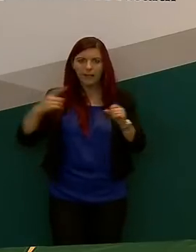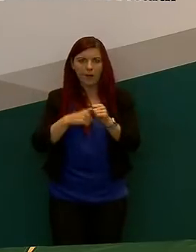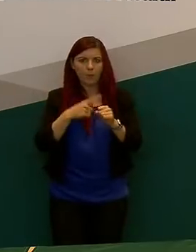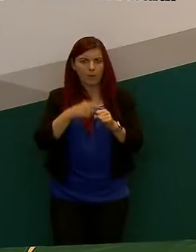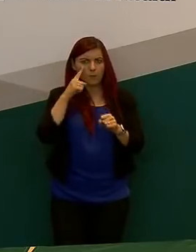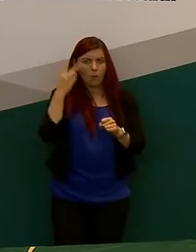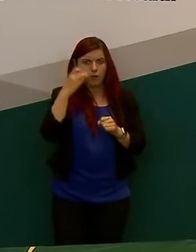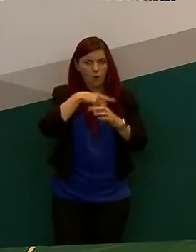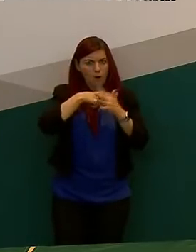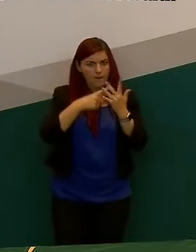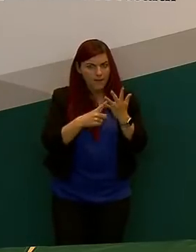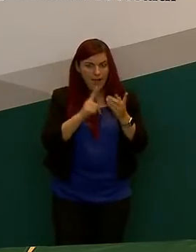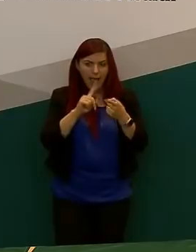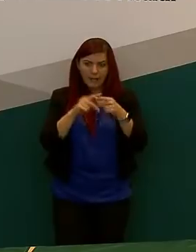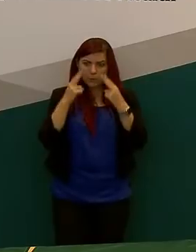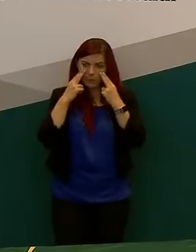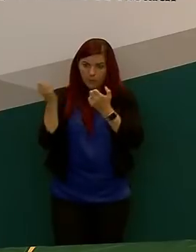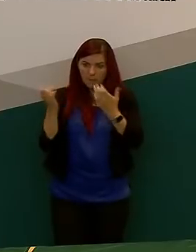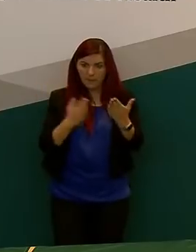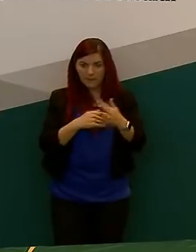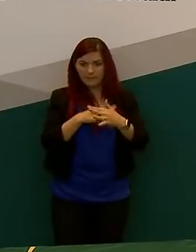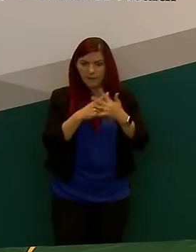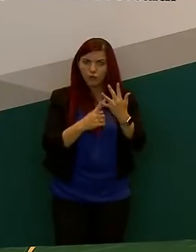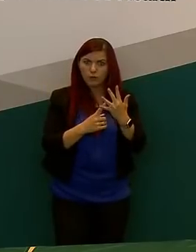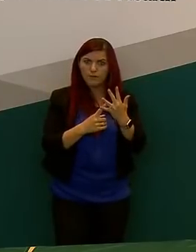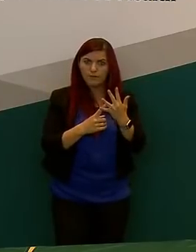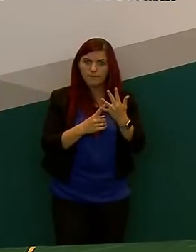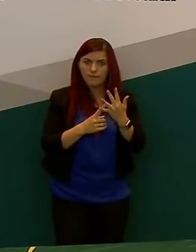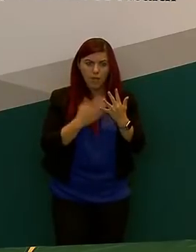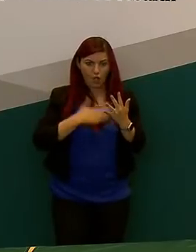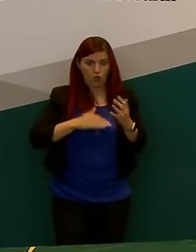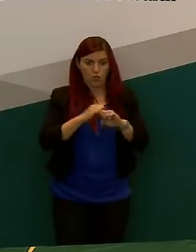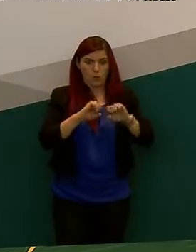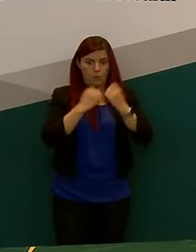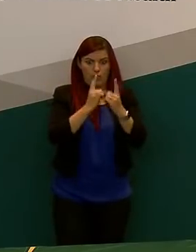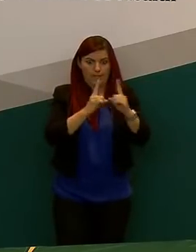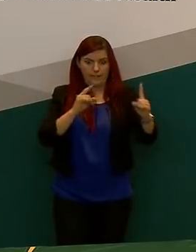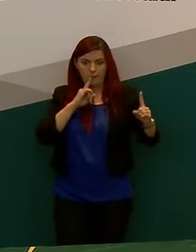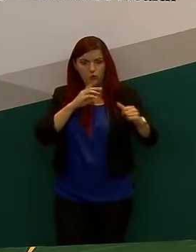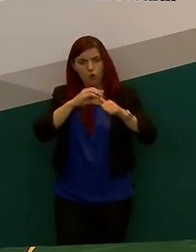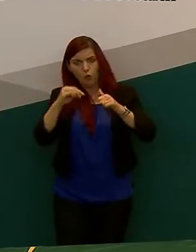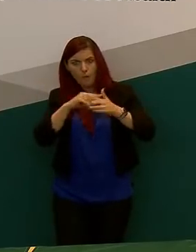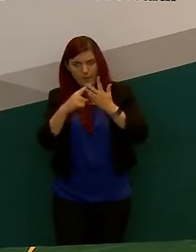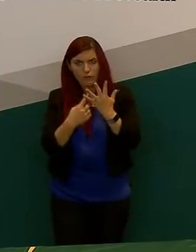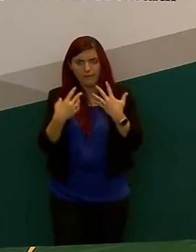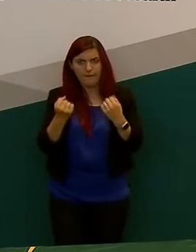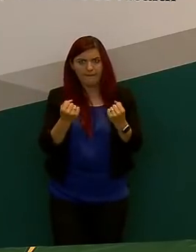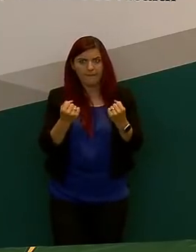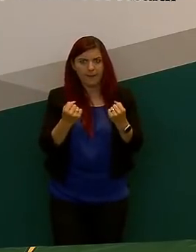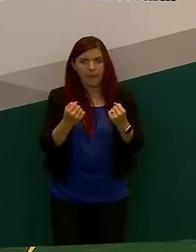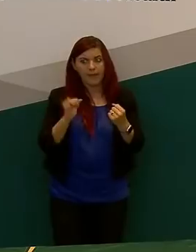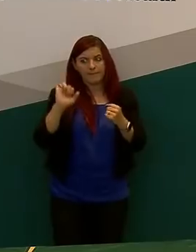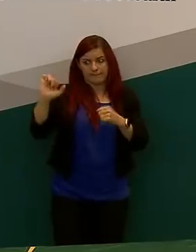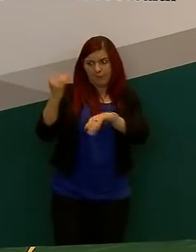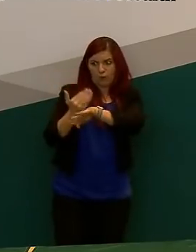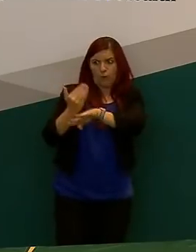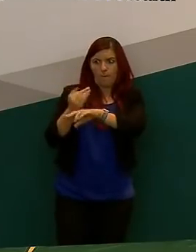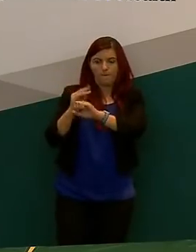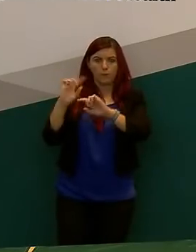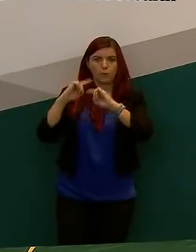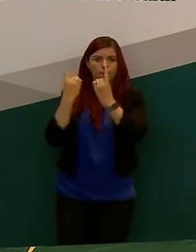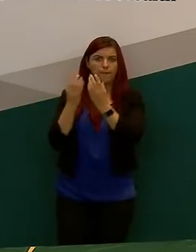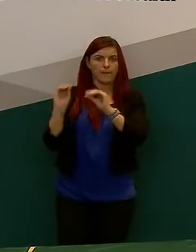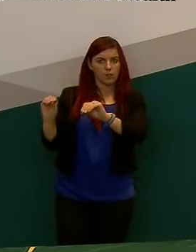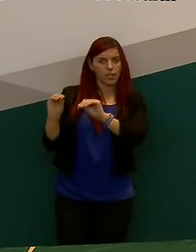distancing, all of the measures. And of course, that needs to be balanced with, and that's the job of the Department of Education, is there's infection prevention and